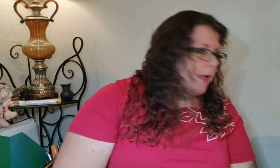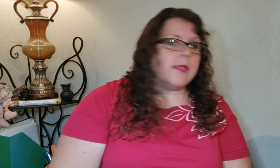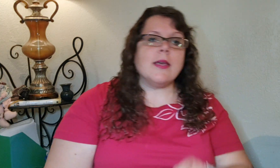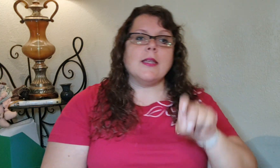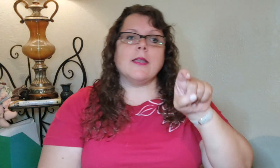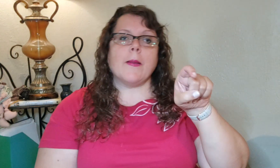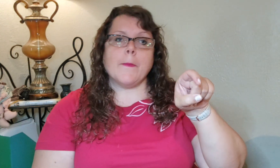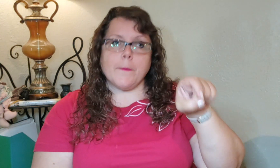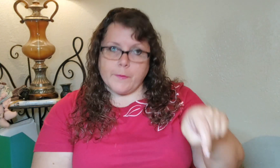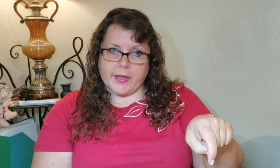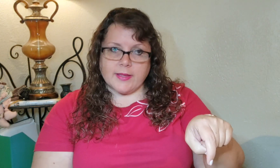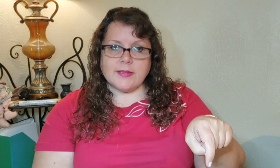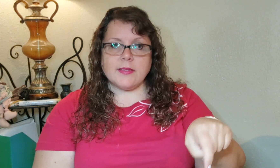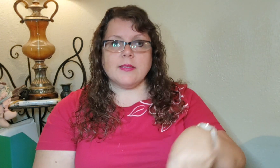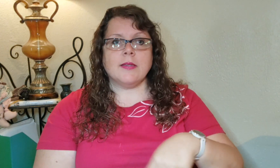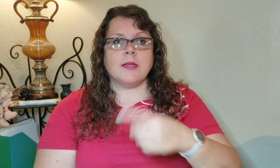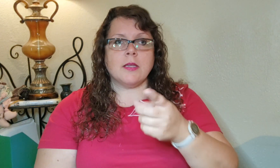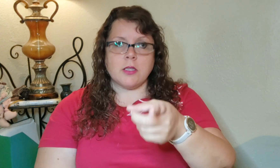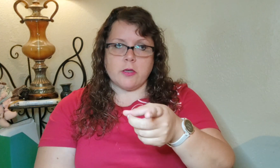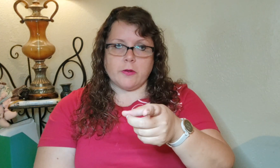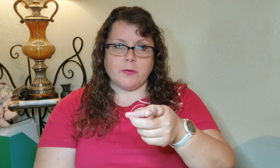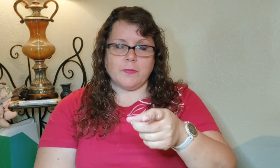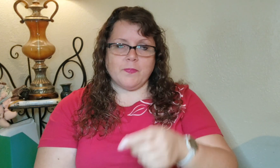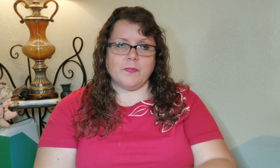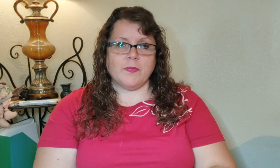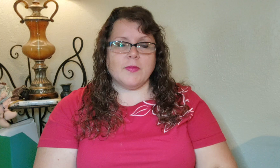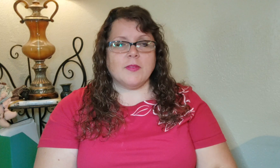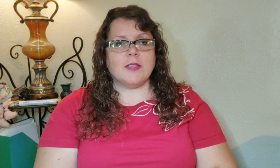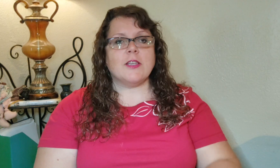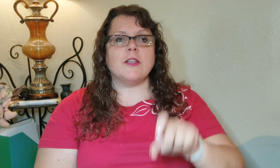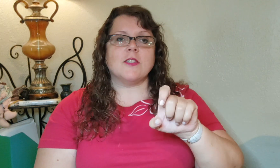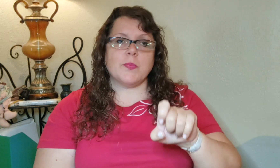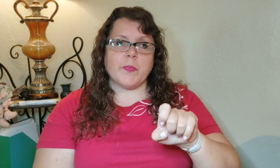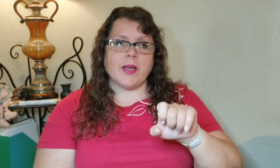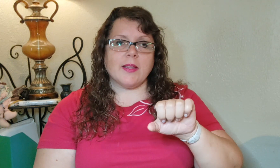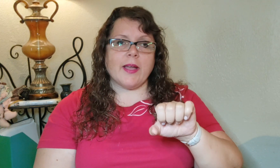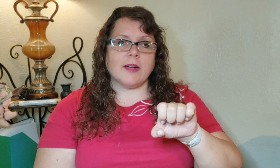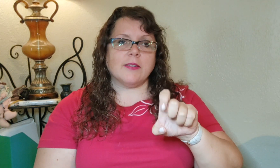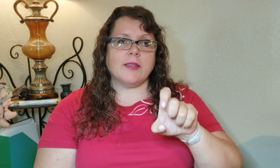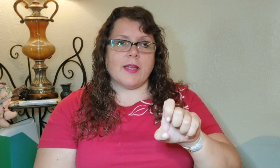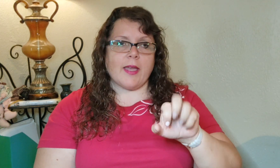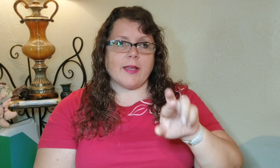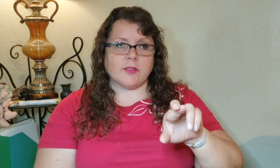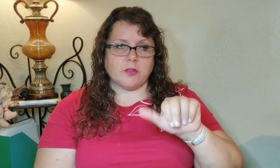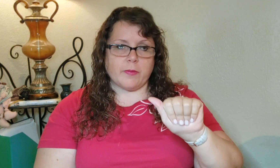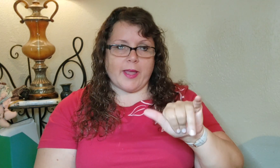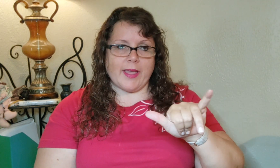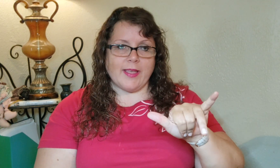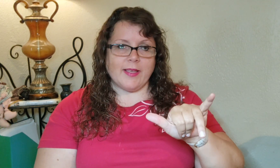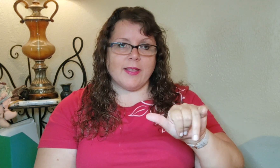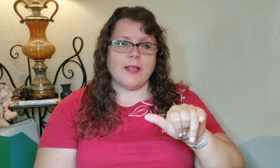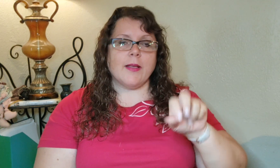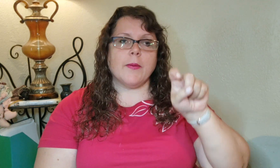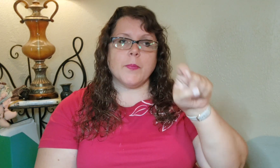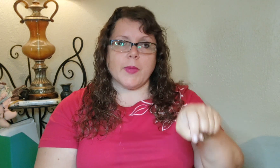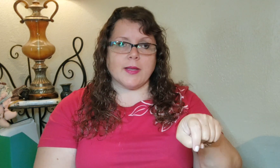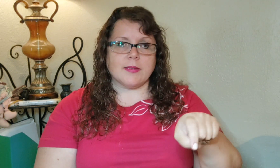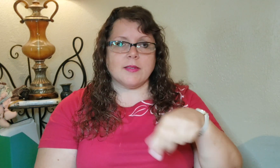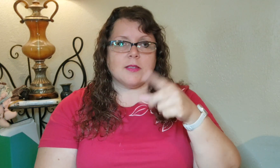And then must you. So you spell out x-ray, must